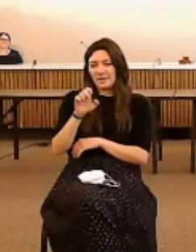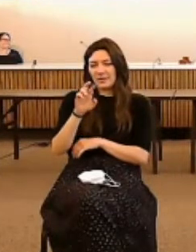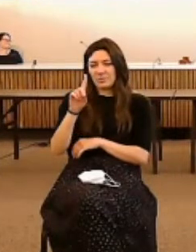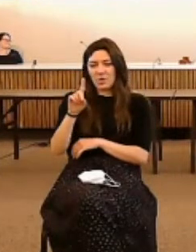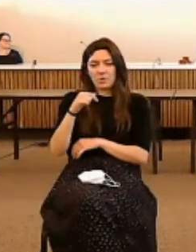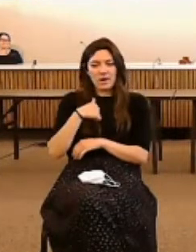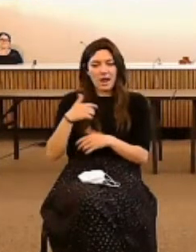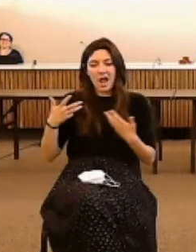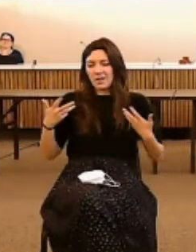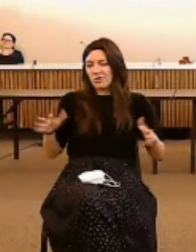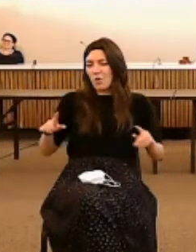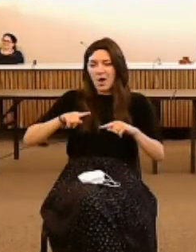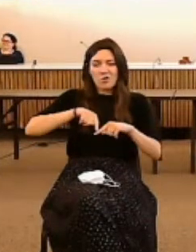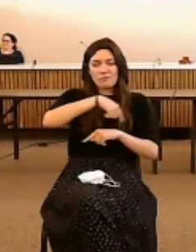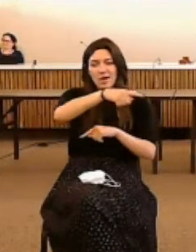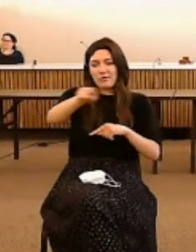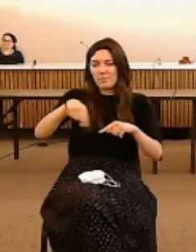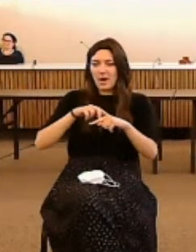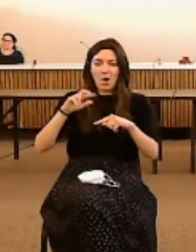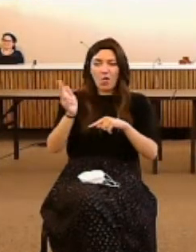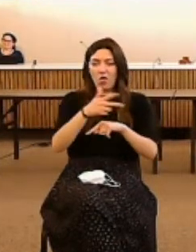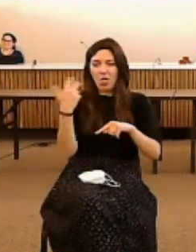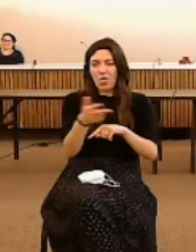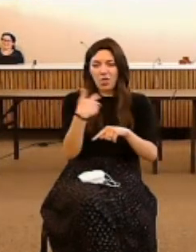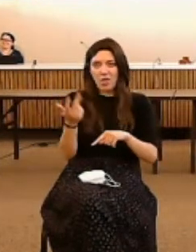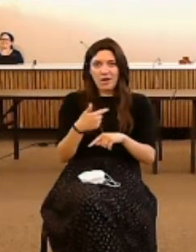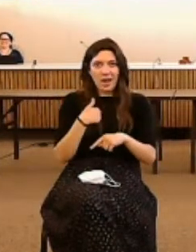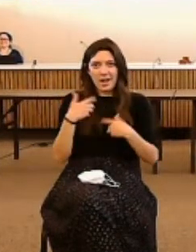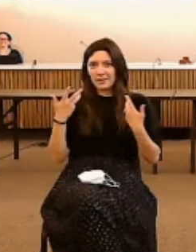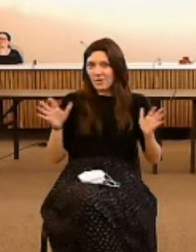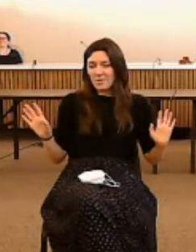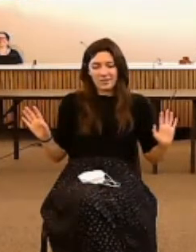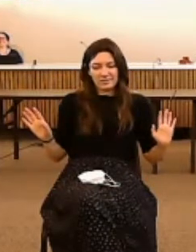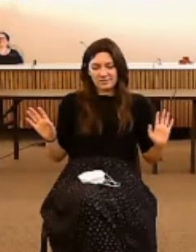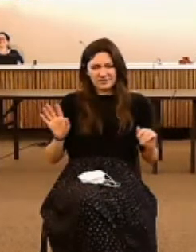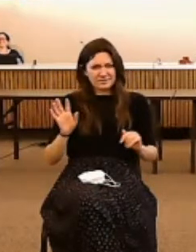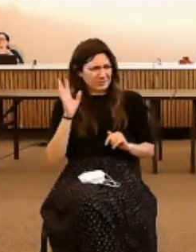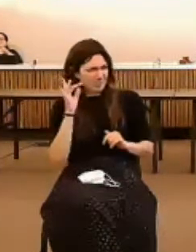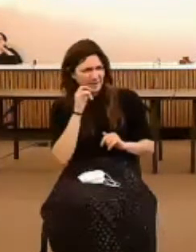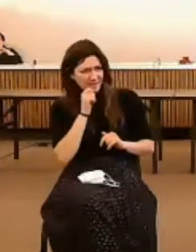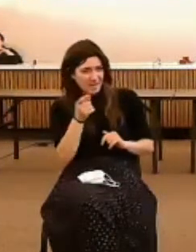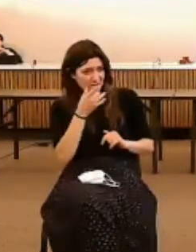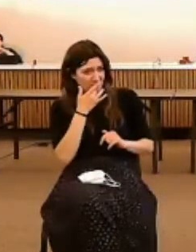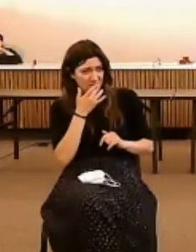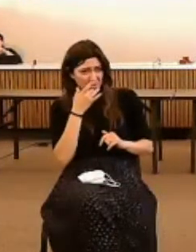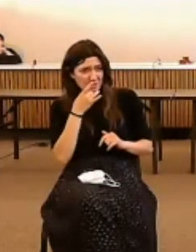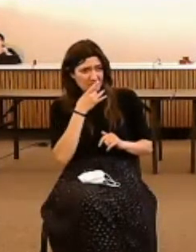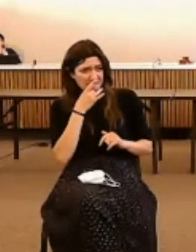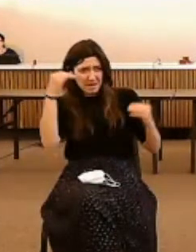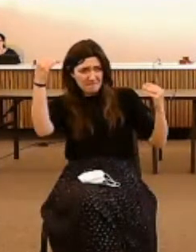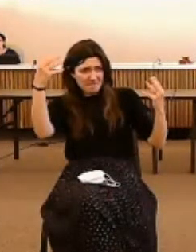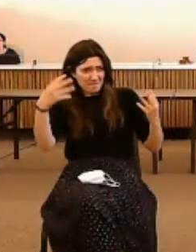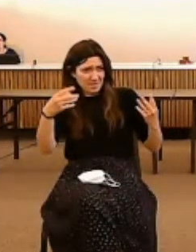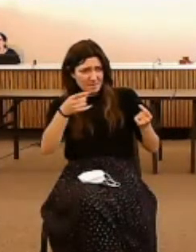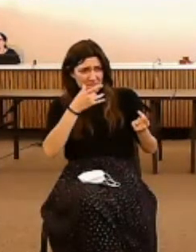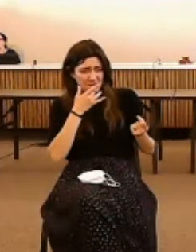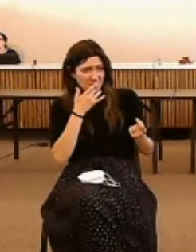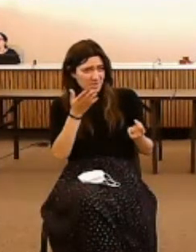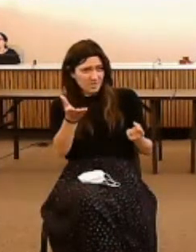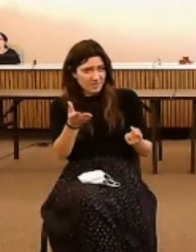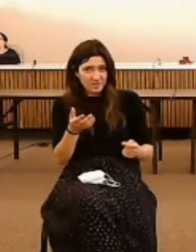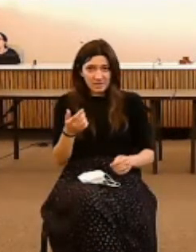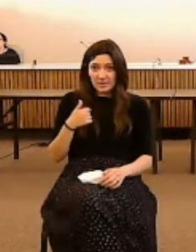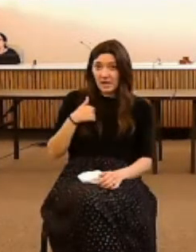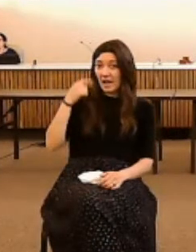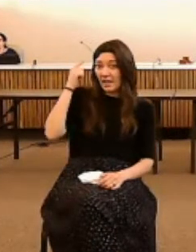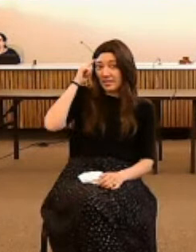Why is that? No roundabout. Why is that? Would you rather have a traffic light if they decide it needs to be a controlled intersection? I